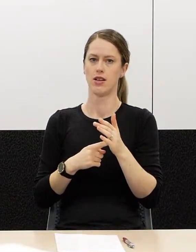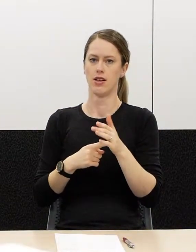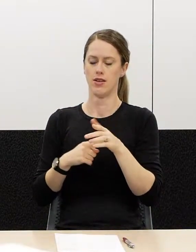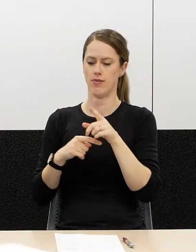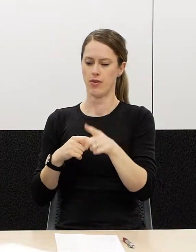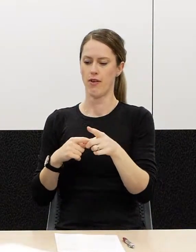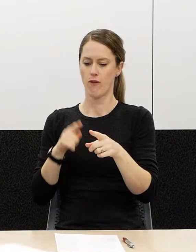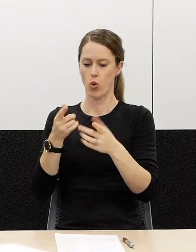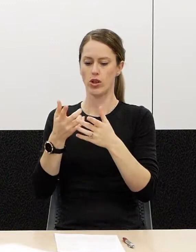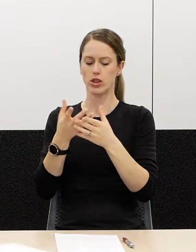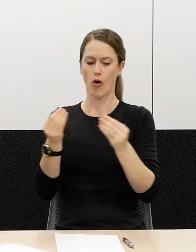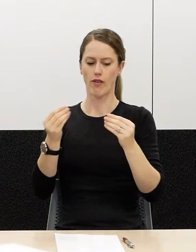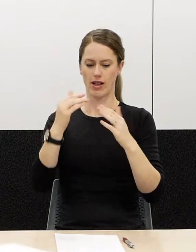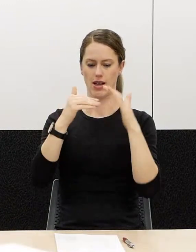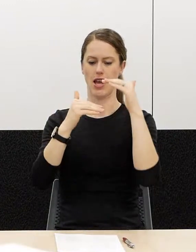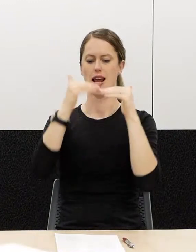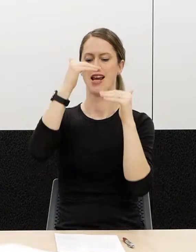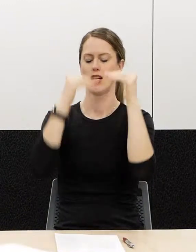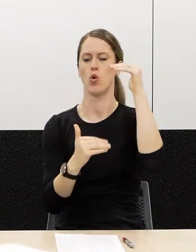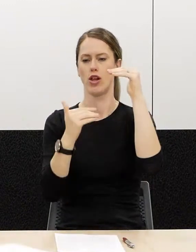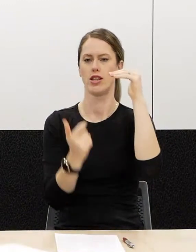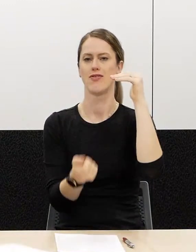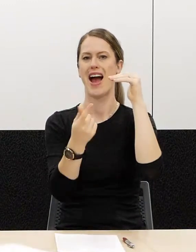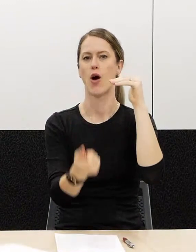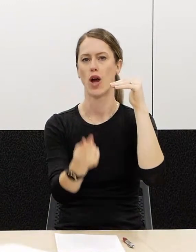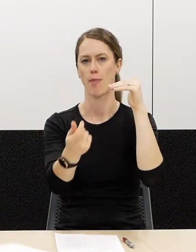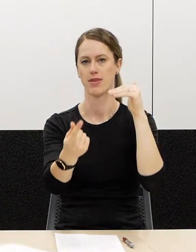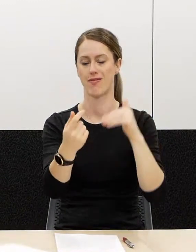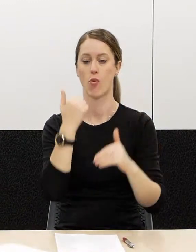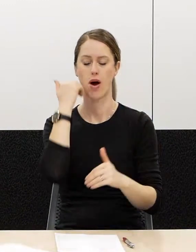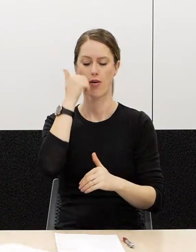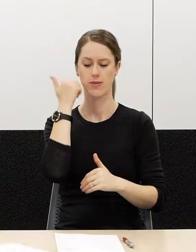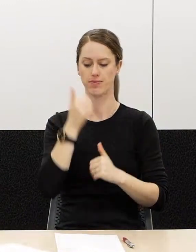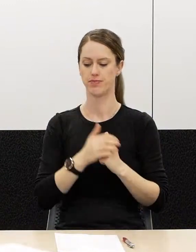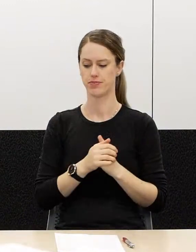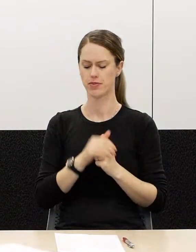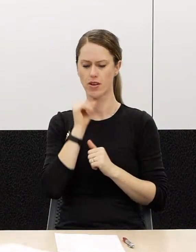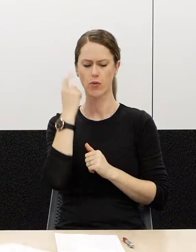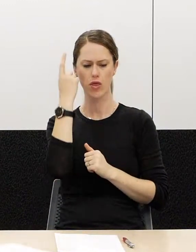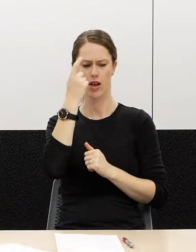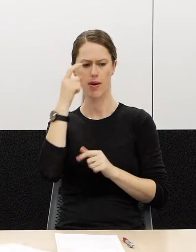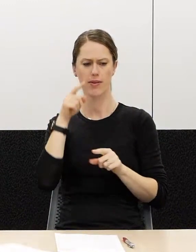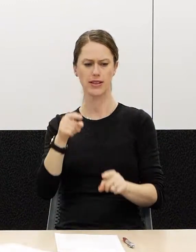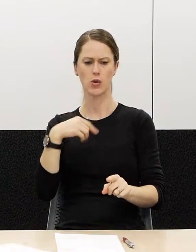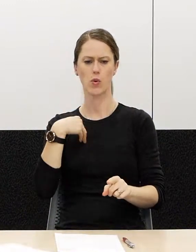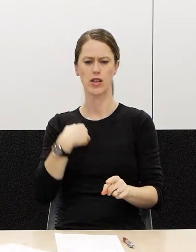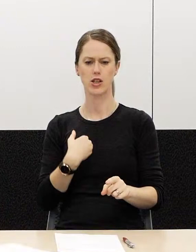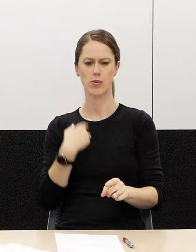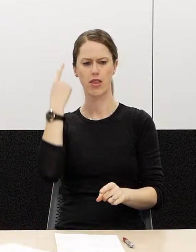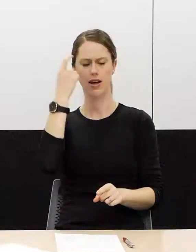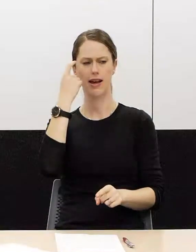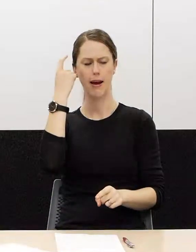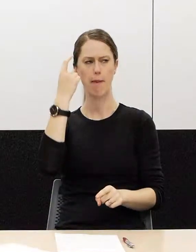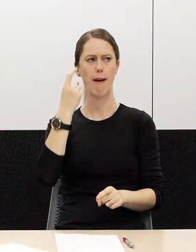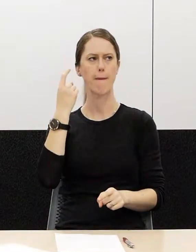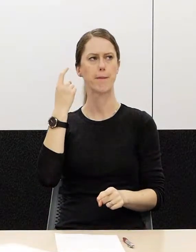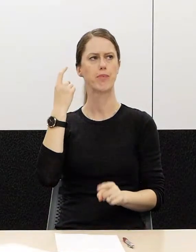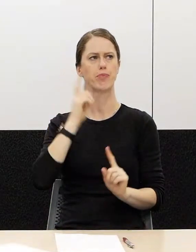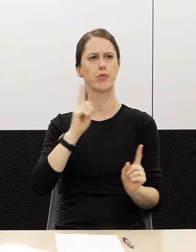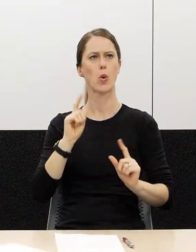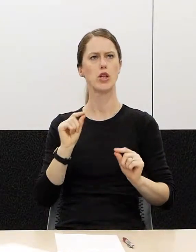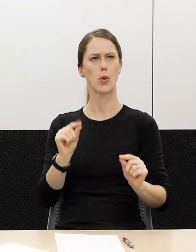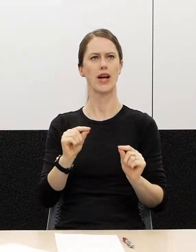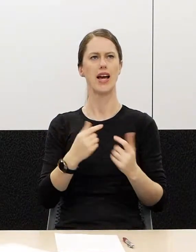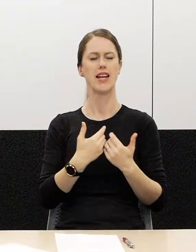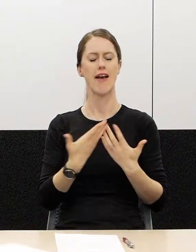addressing inequalities in outcomes, cancer outcomes for Māori. When we think about this, we need to be thinking about what we're doing